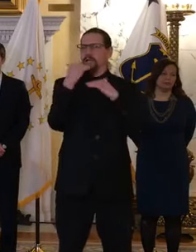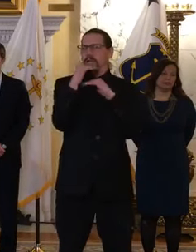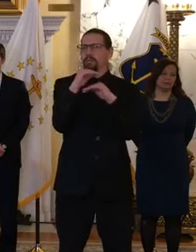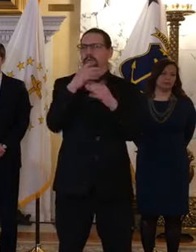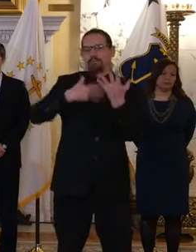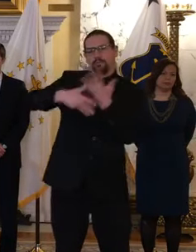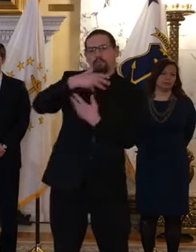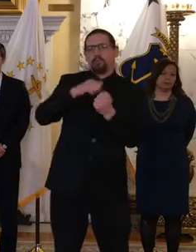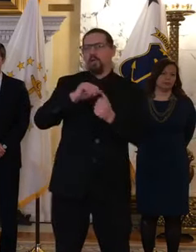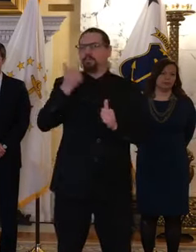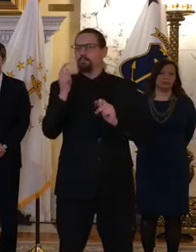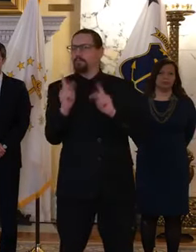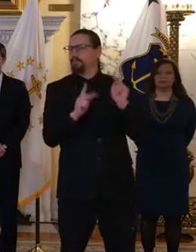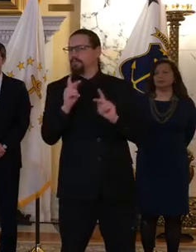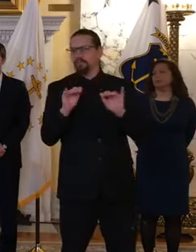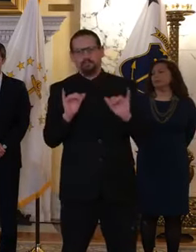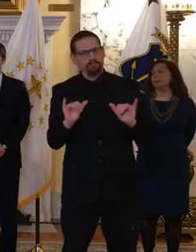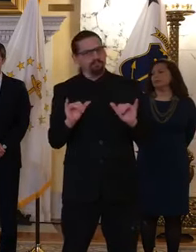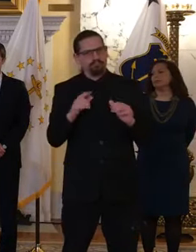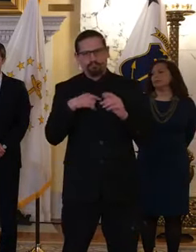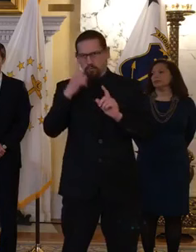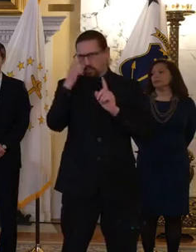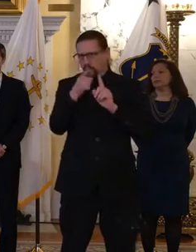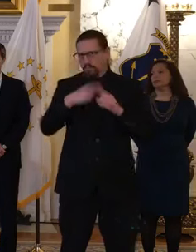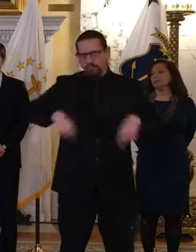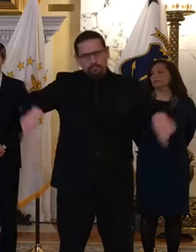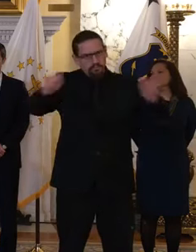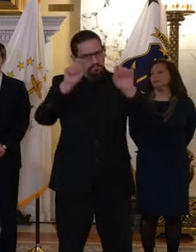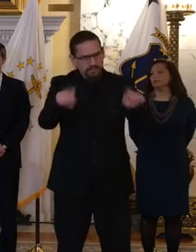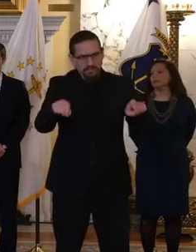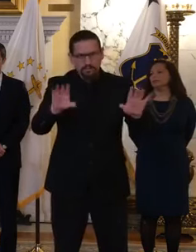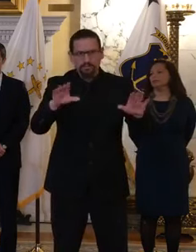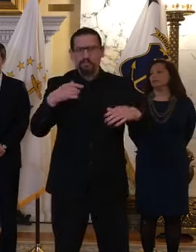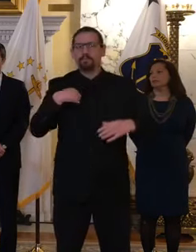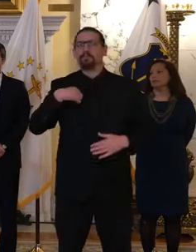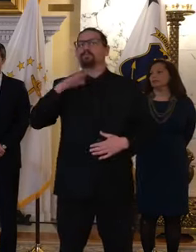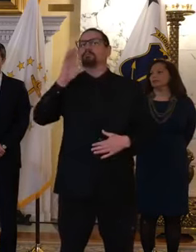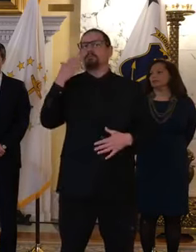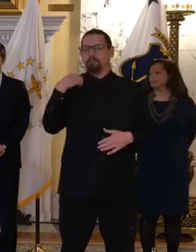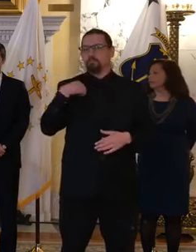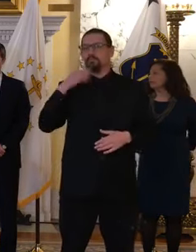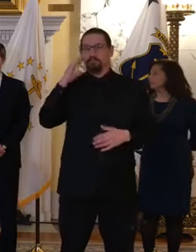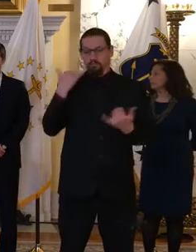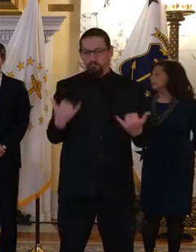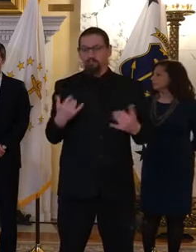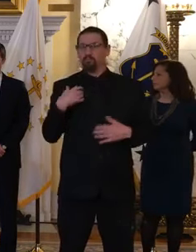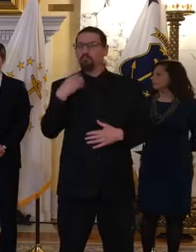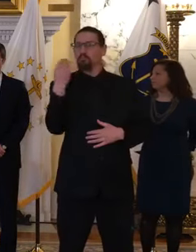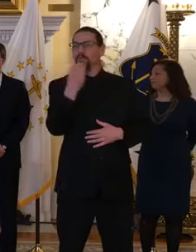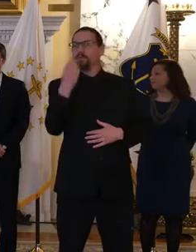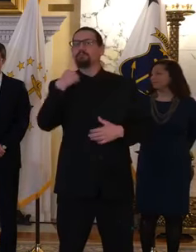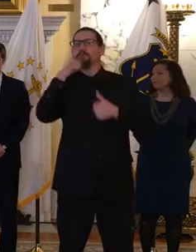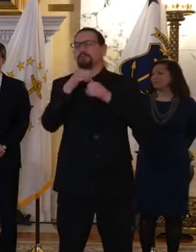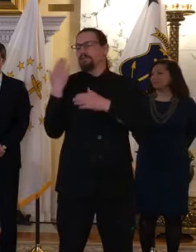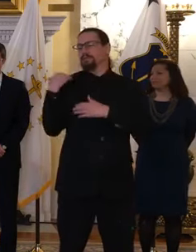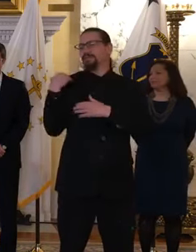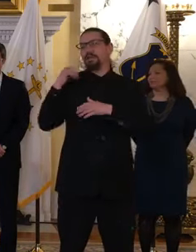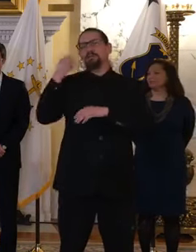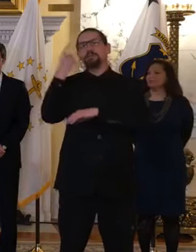that I would be back today on Monday with an important update on schools. And so this afternoon, I'd like